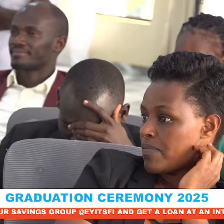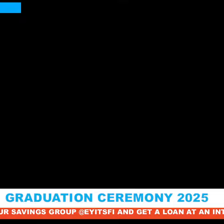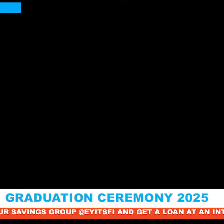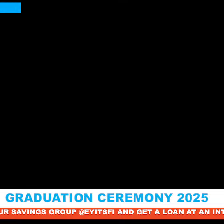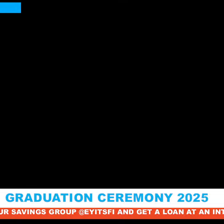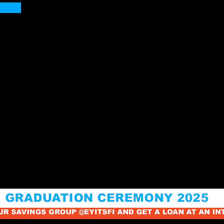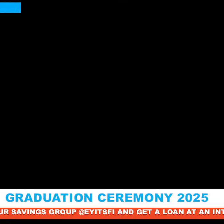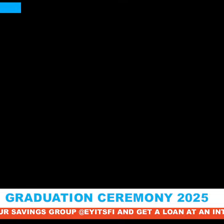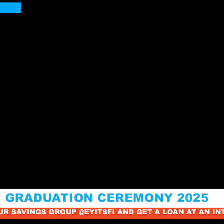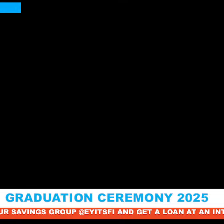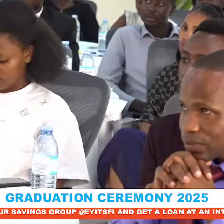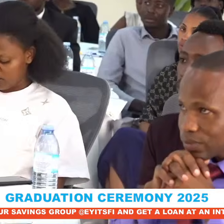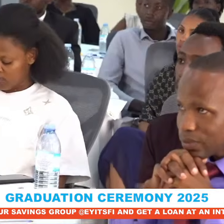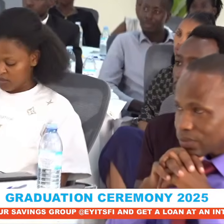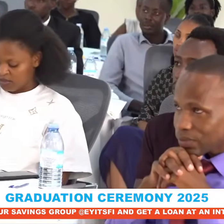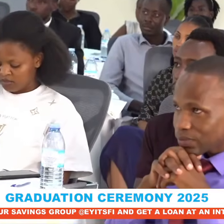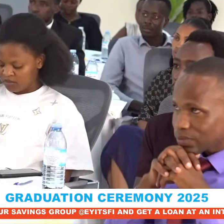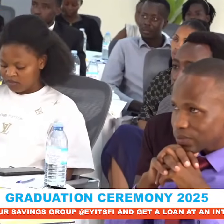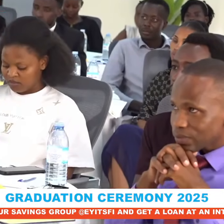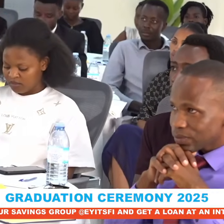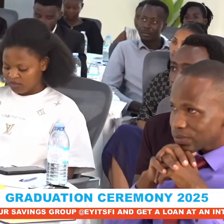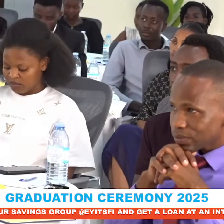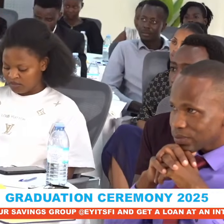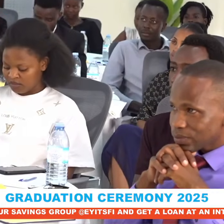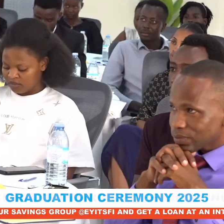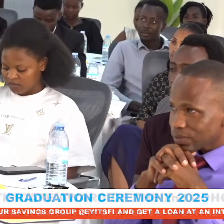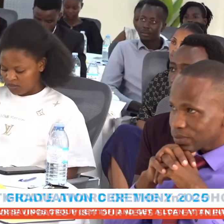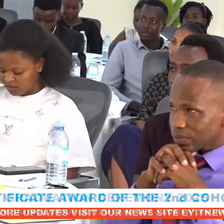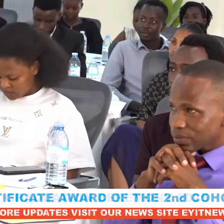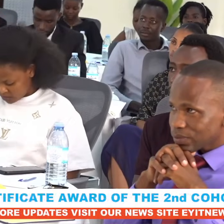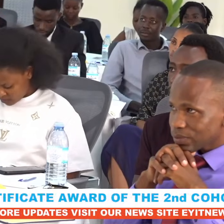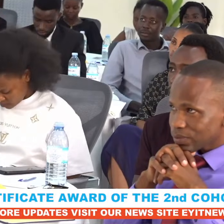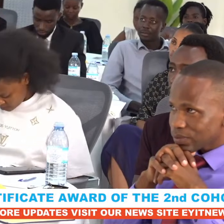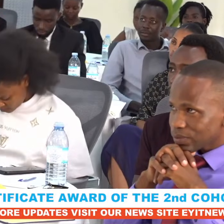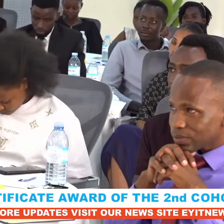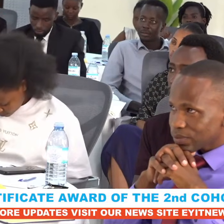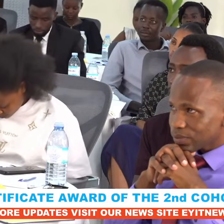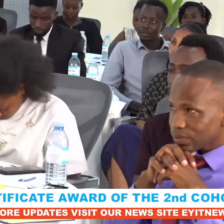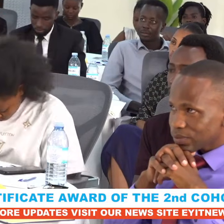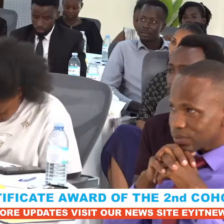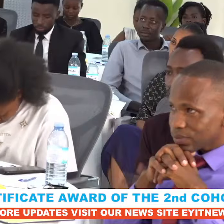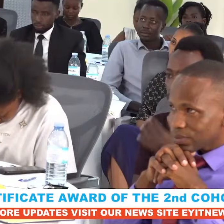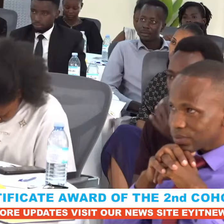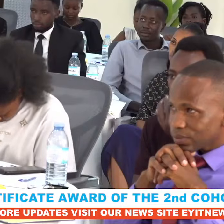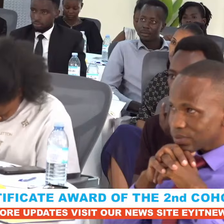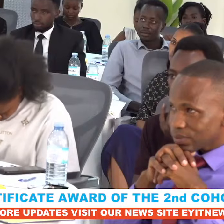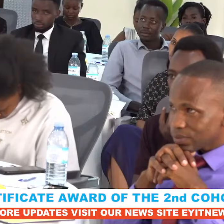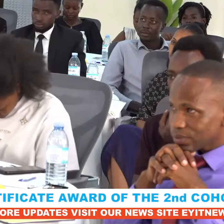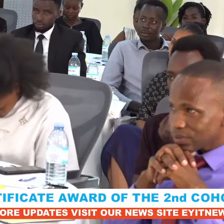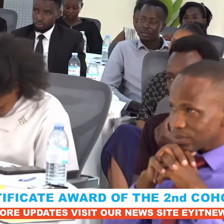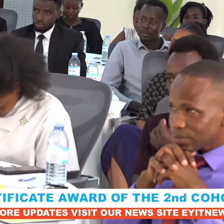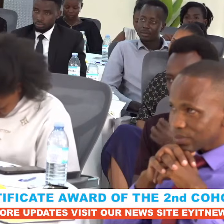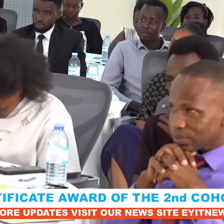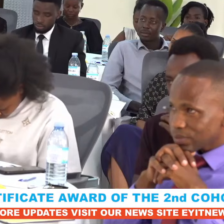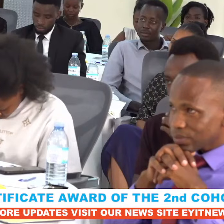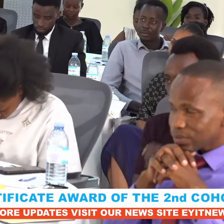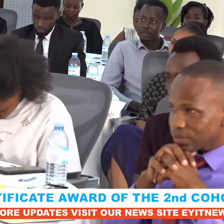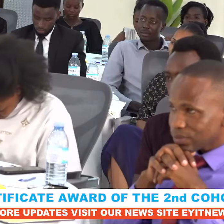we used to go for these dances at night after escaping at